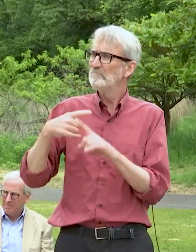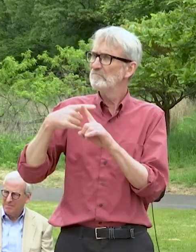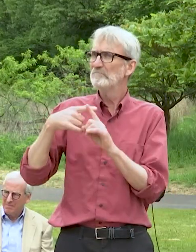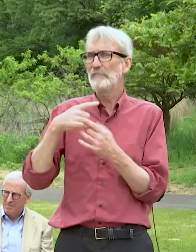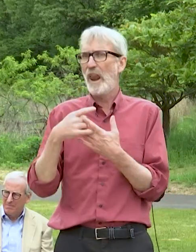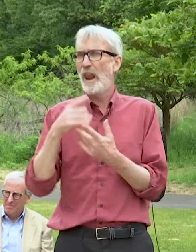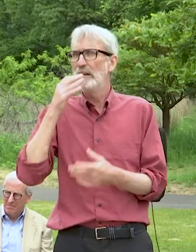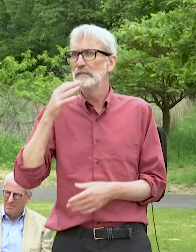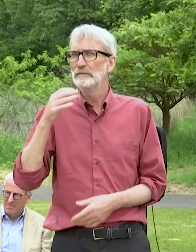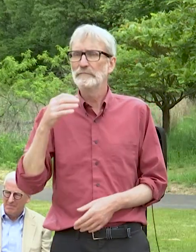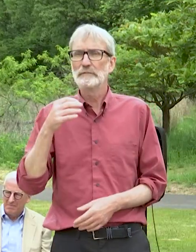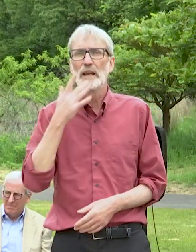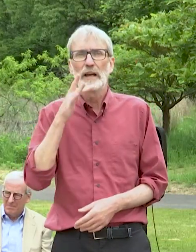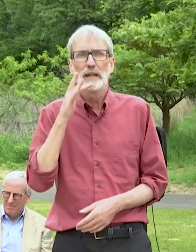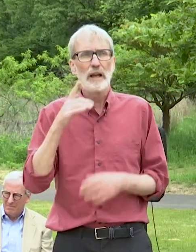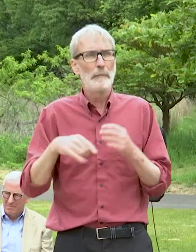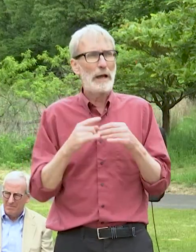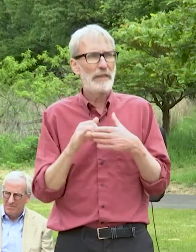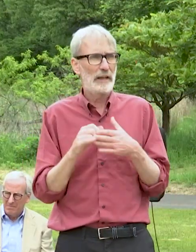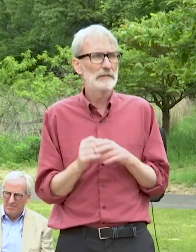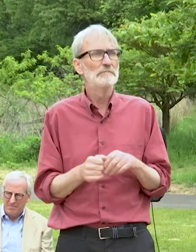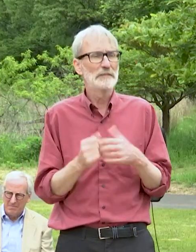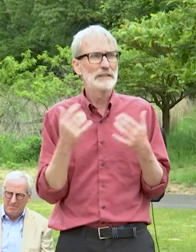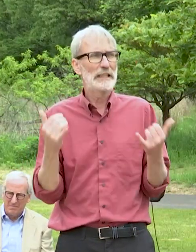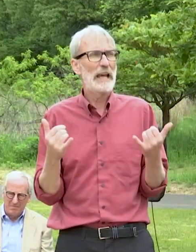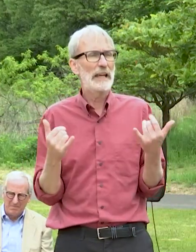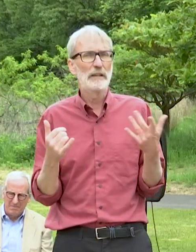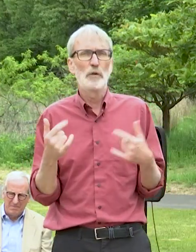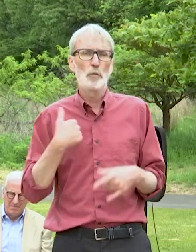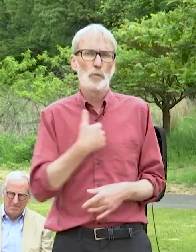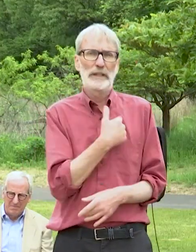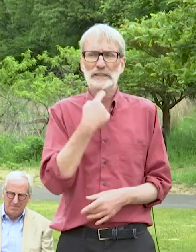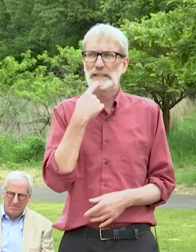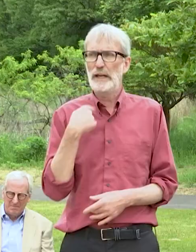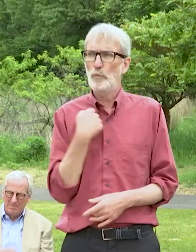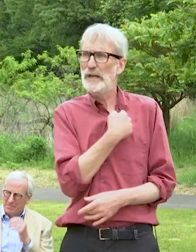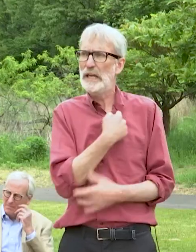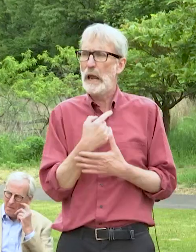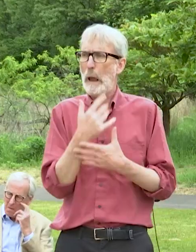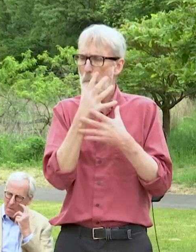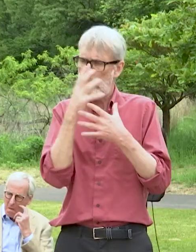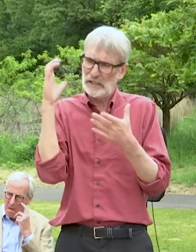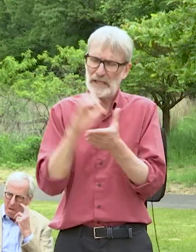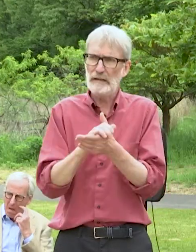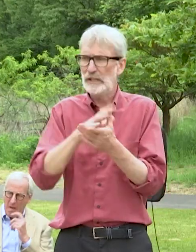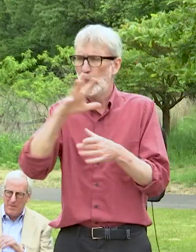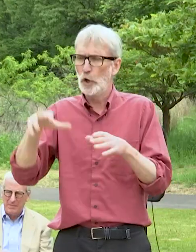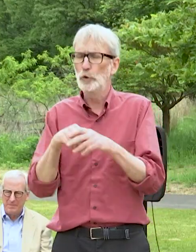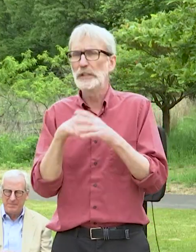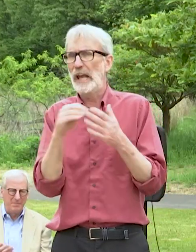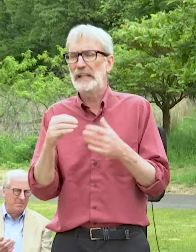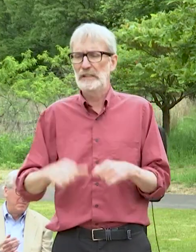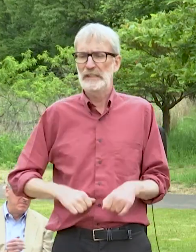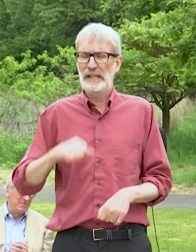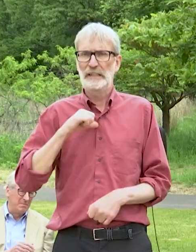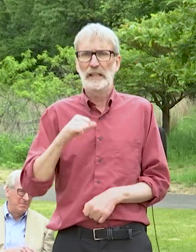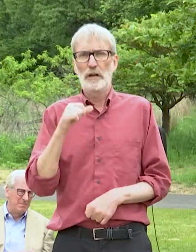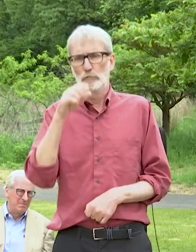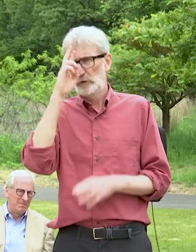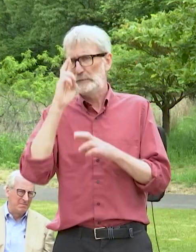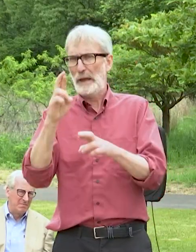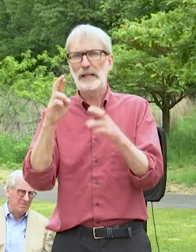today is a day for our city to say that we believe in inclusion and dignity and that respect and justice is for